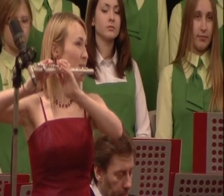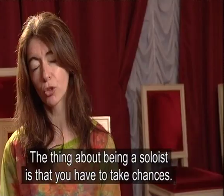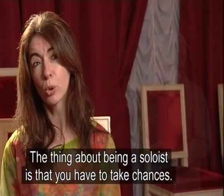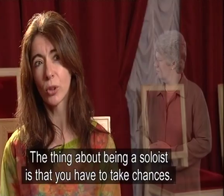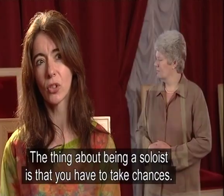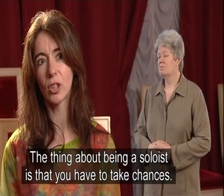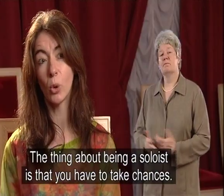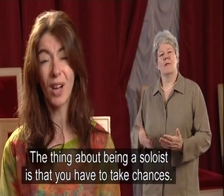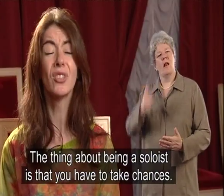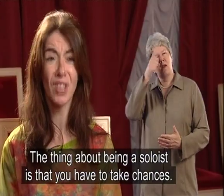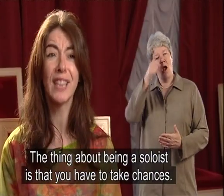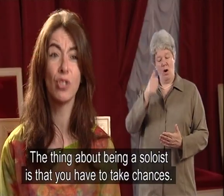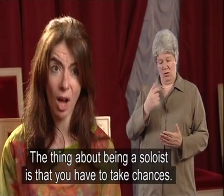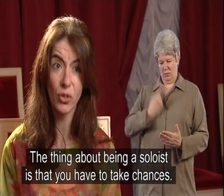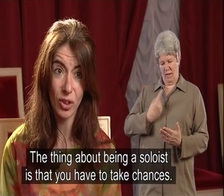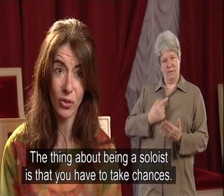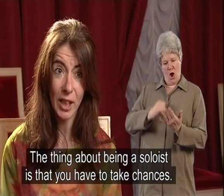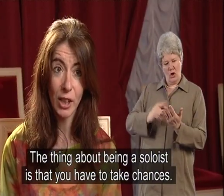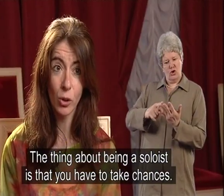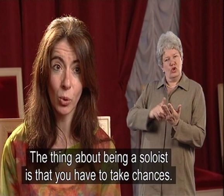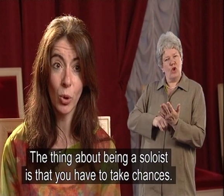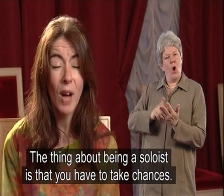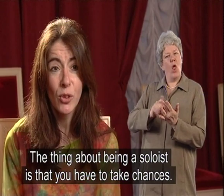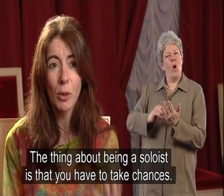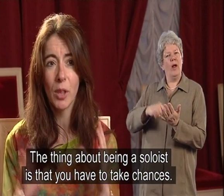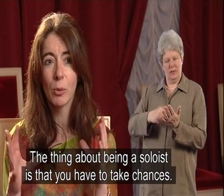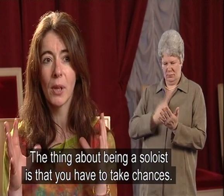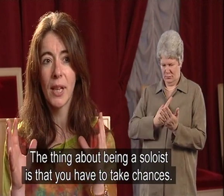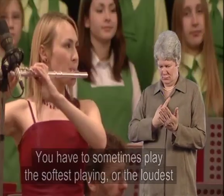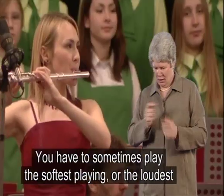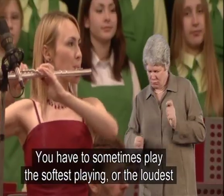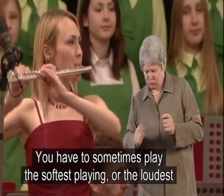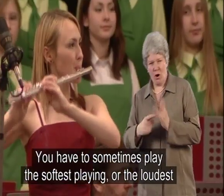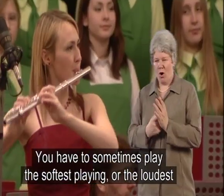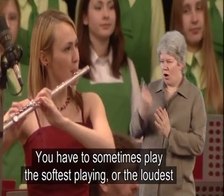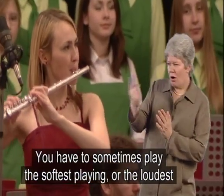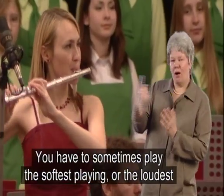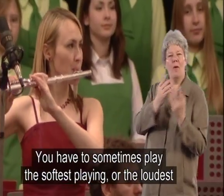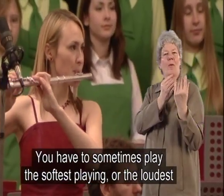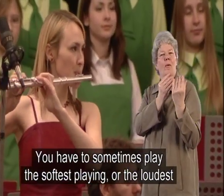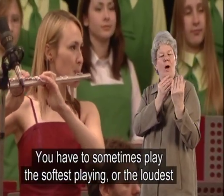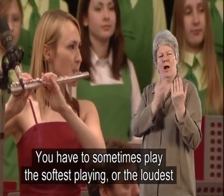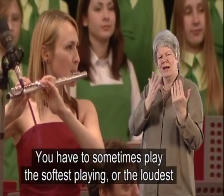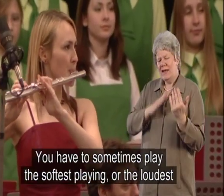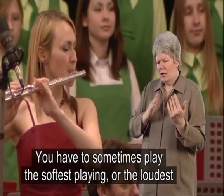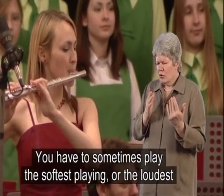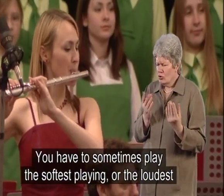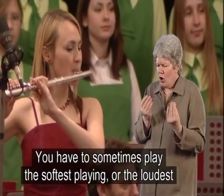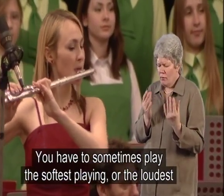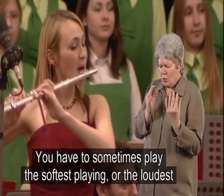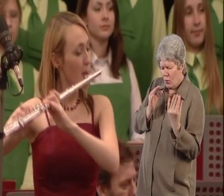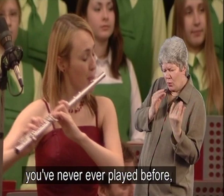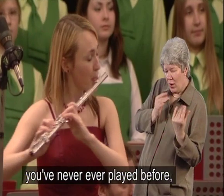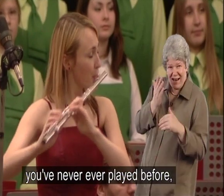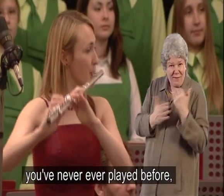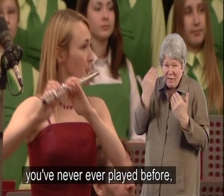About being a soloist is that you have to take chances. You know, you have to sometimes play the softest playing you've never ever played